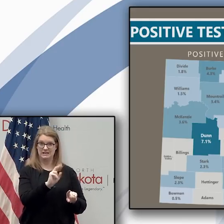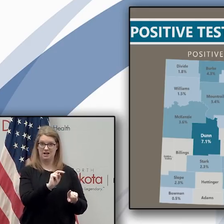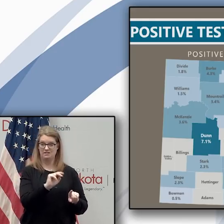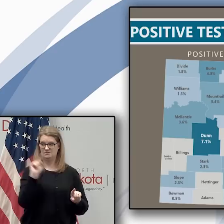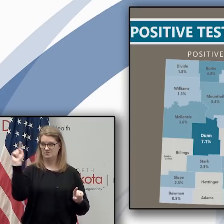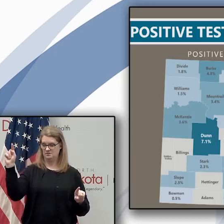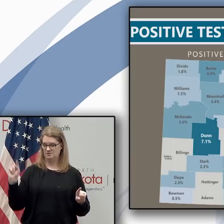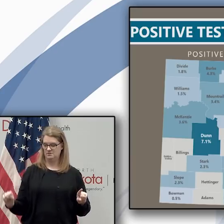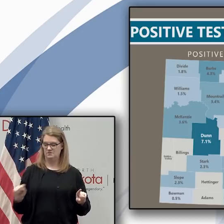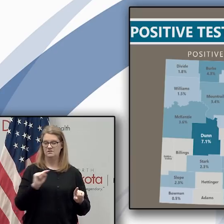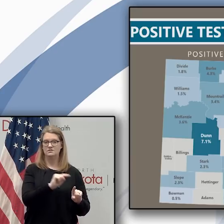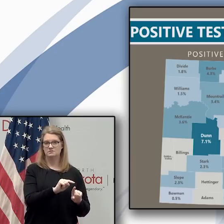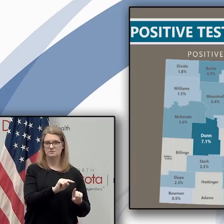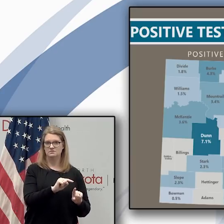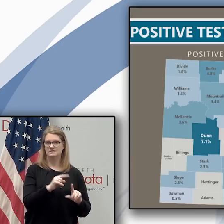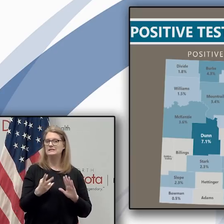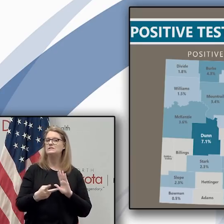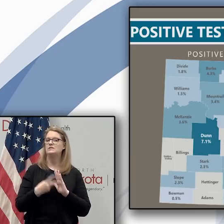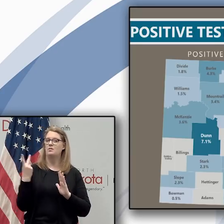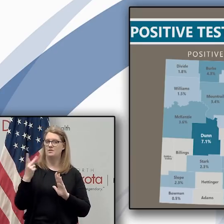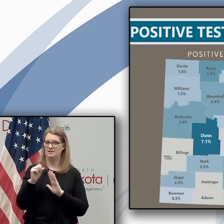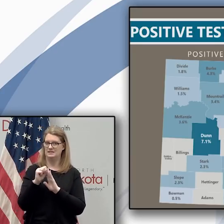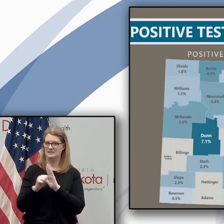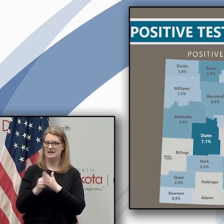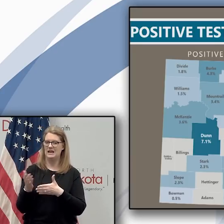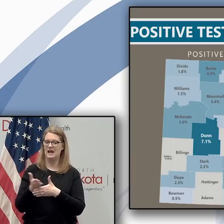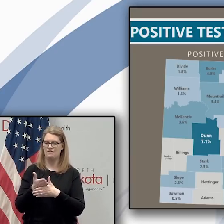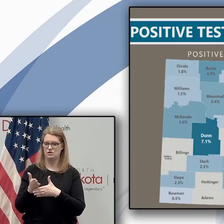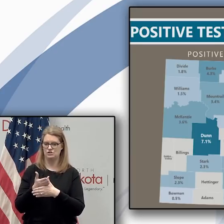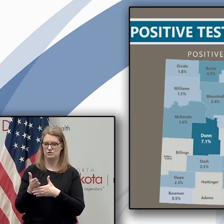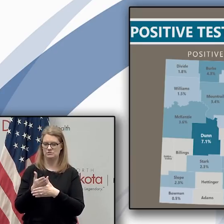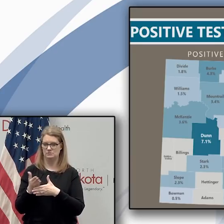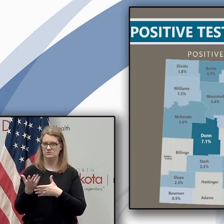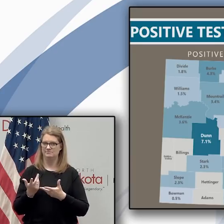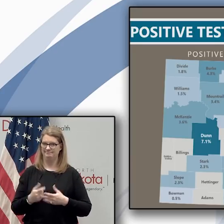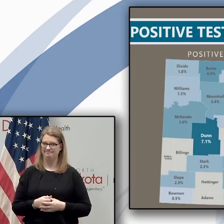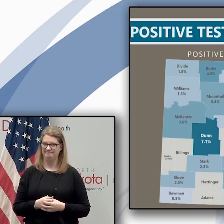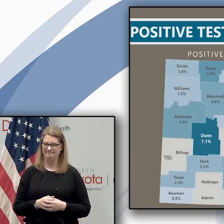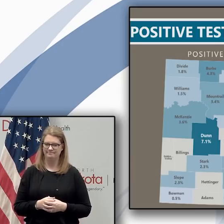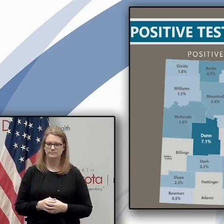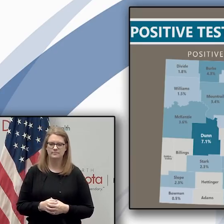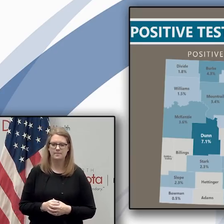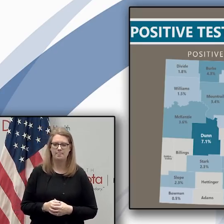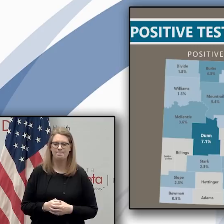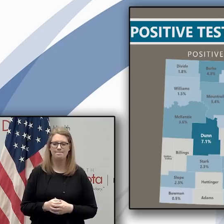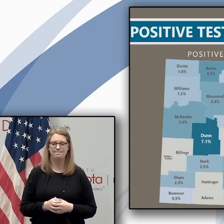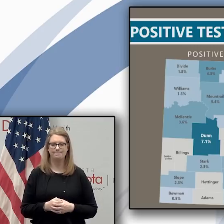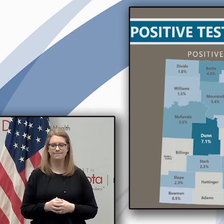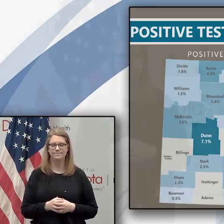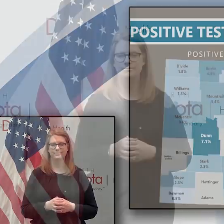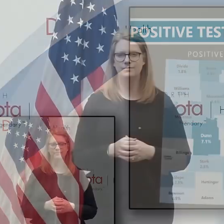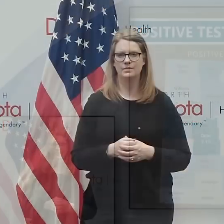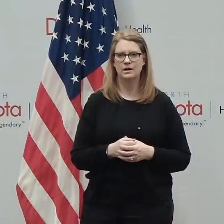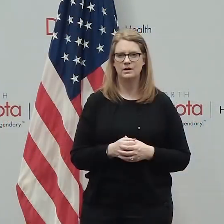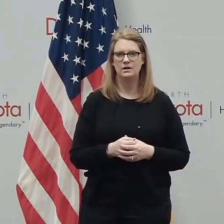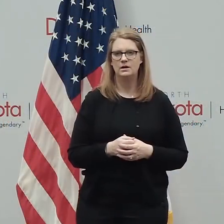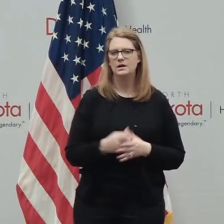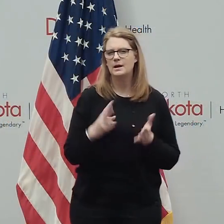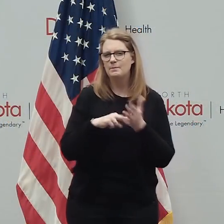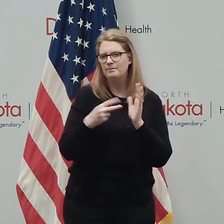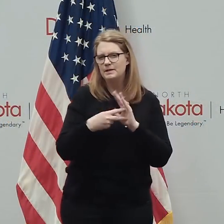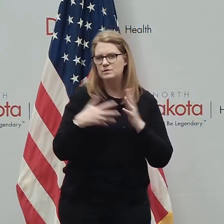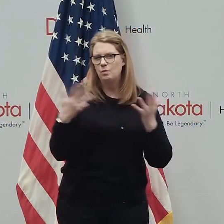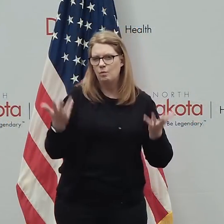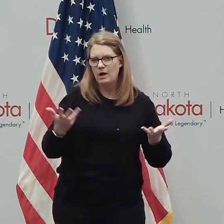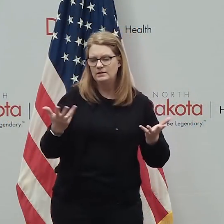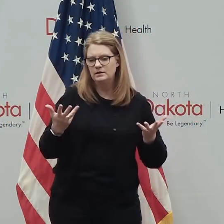almost more than double the state average in terms of percent positives. And so what does this mean? And what it means is that when